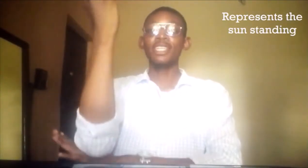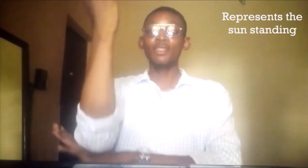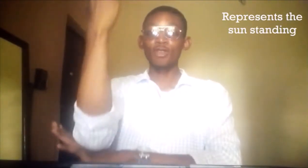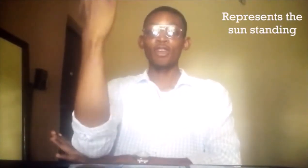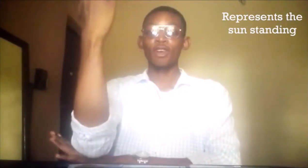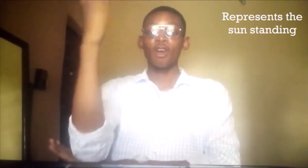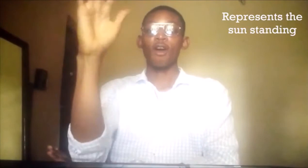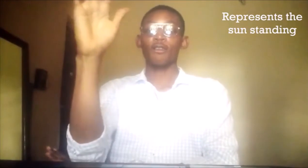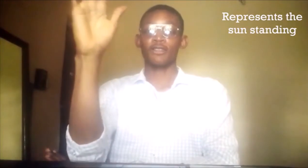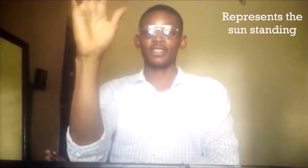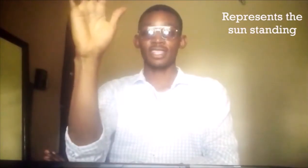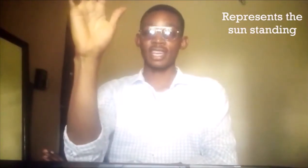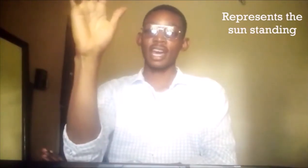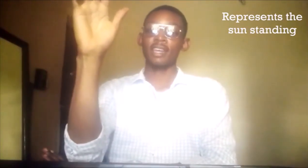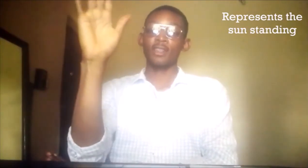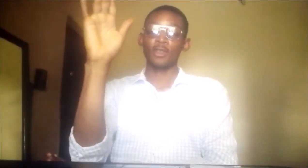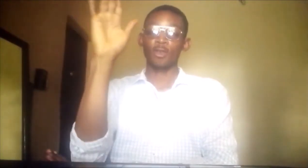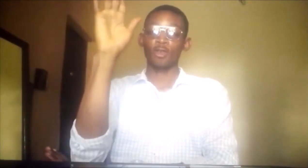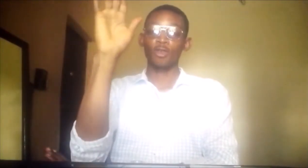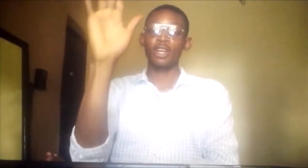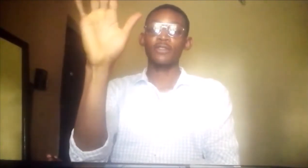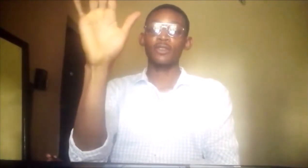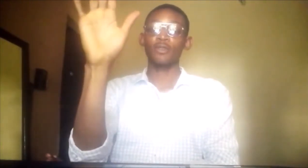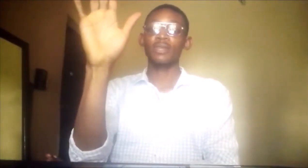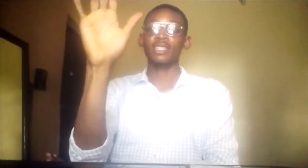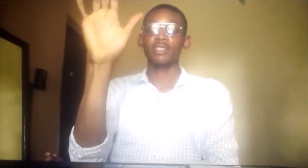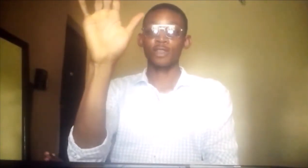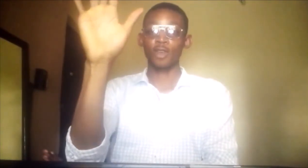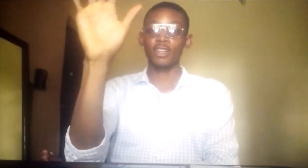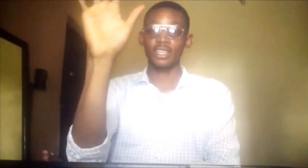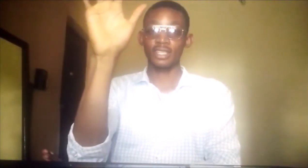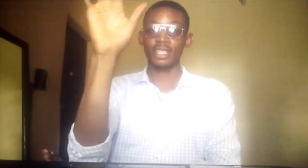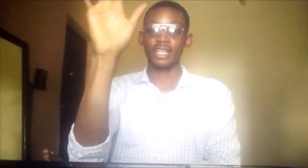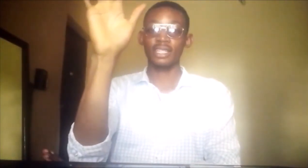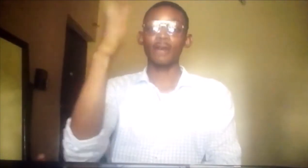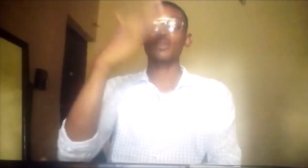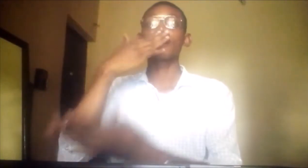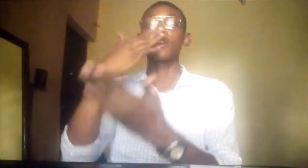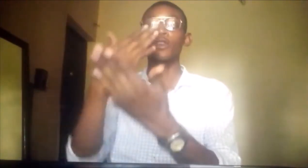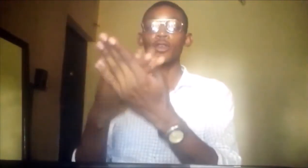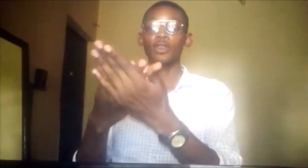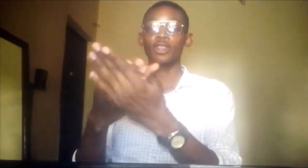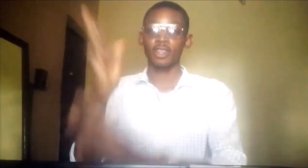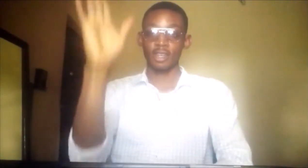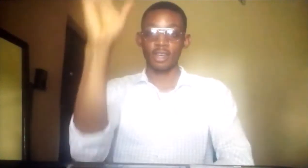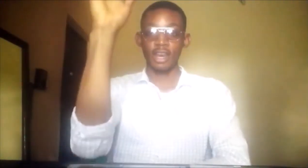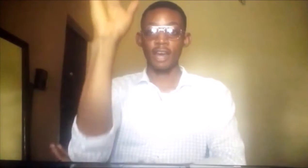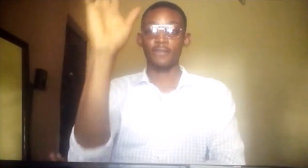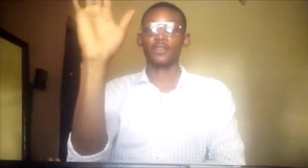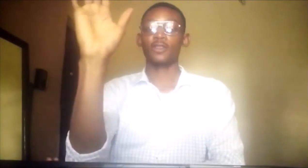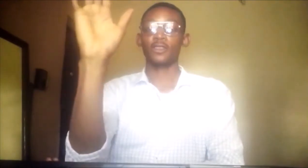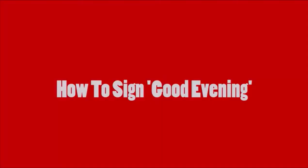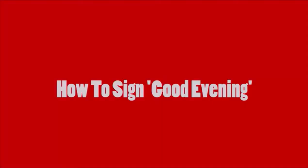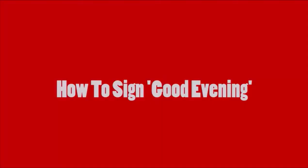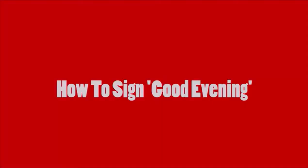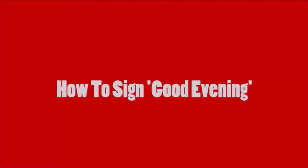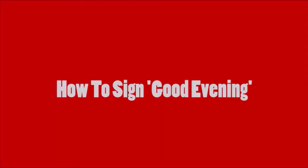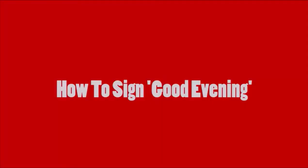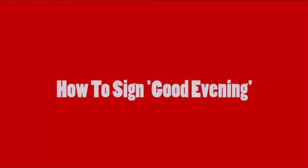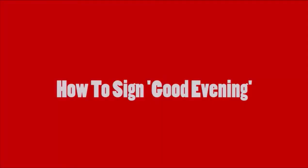middle of the sky. So good afternoon means the sun is standing out. Good afternoon. Good evening. How to sign